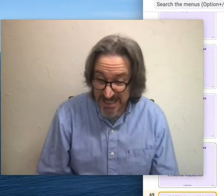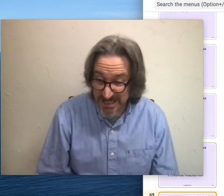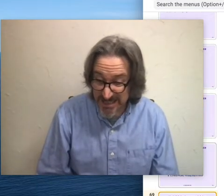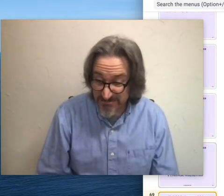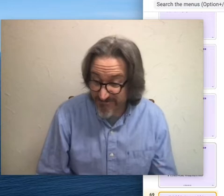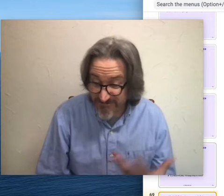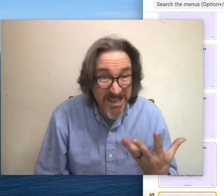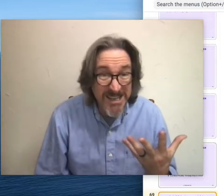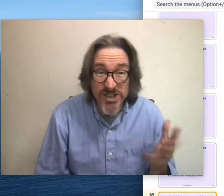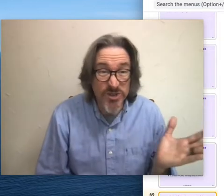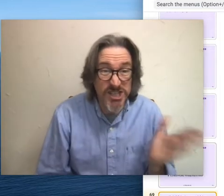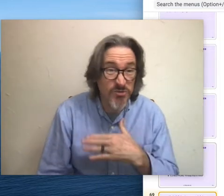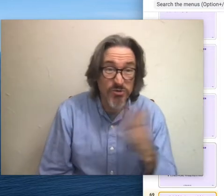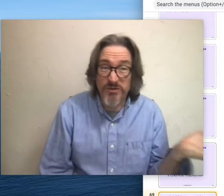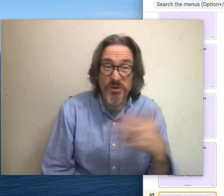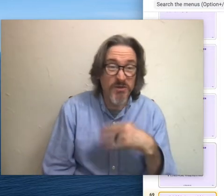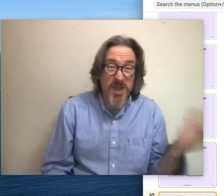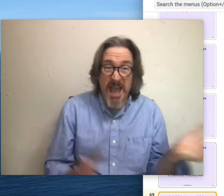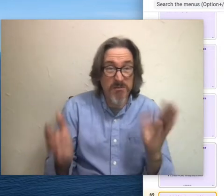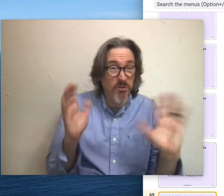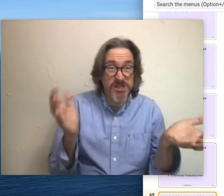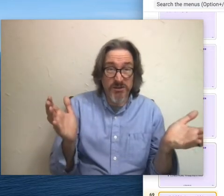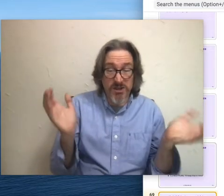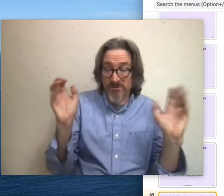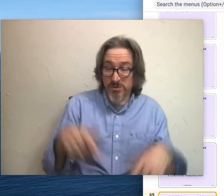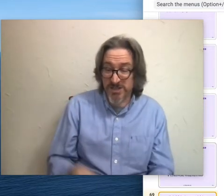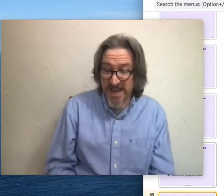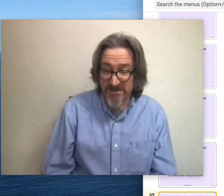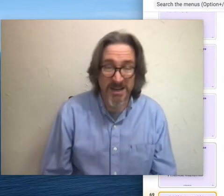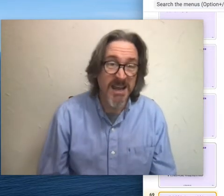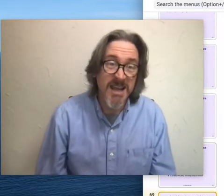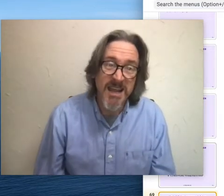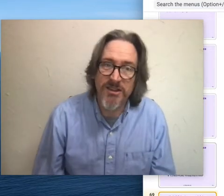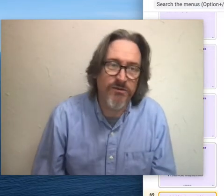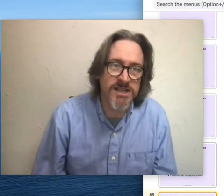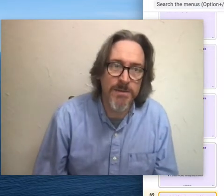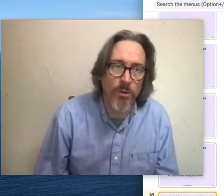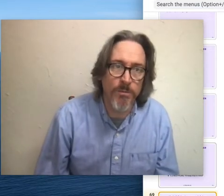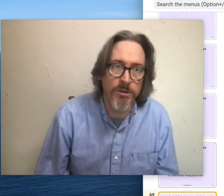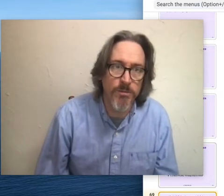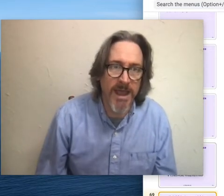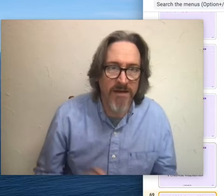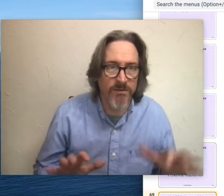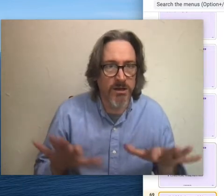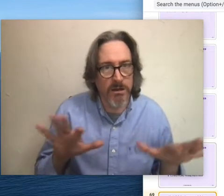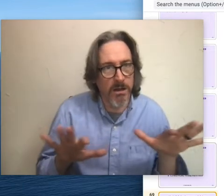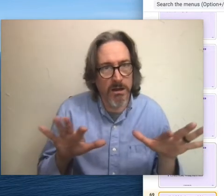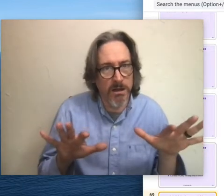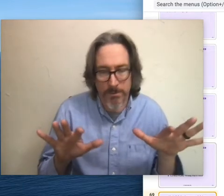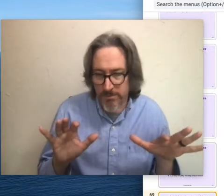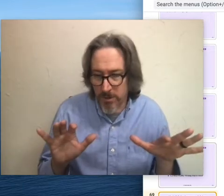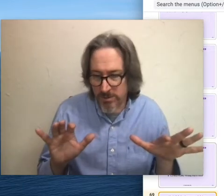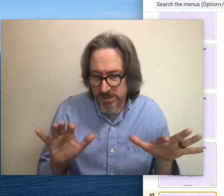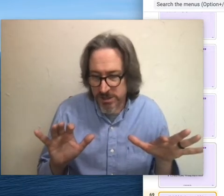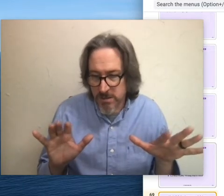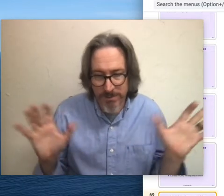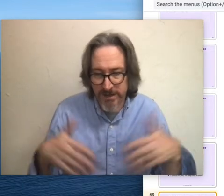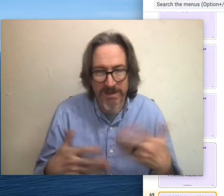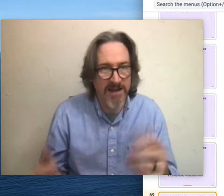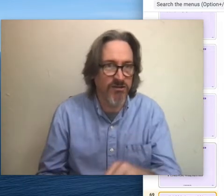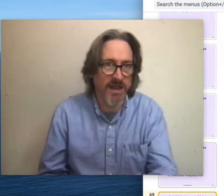easy. So just review the vocab. Once you feel comfortable, just dive in. The first time you may have a couple